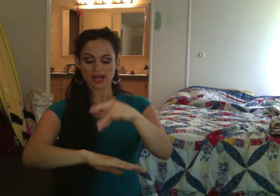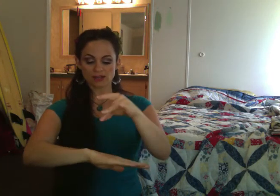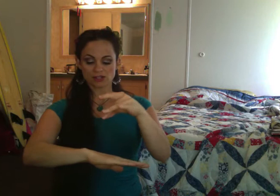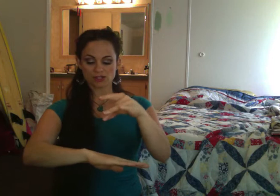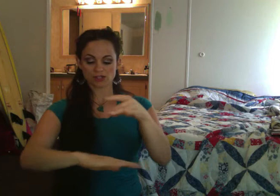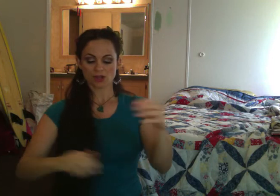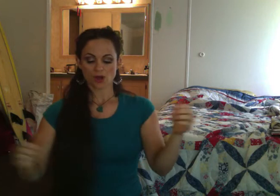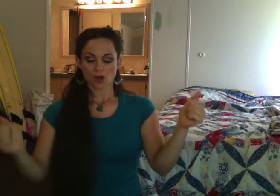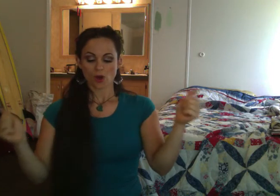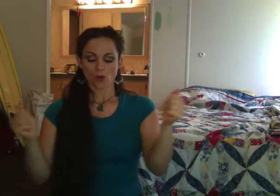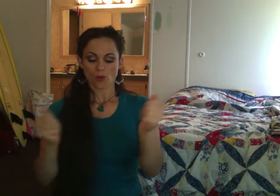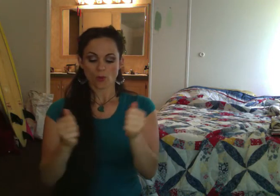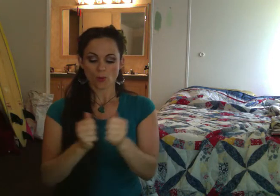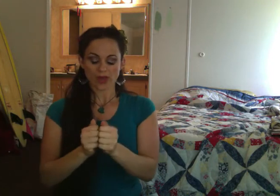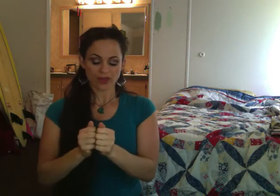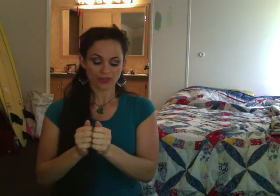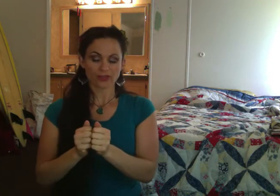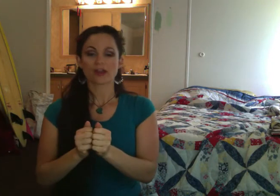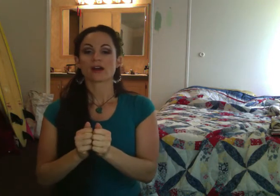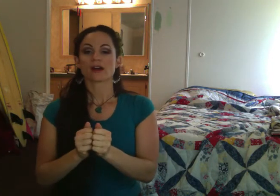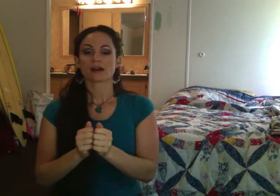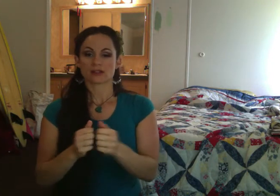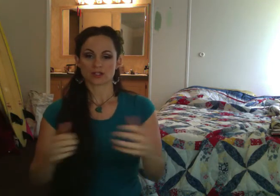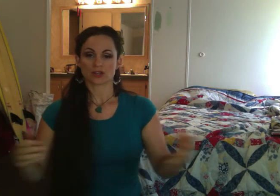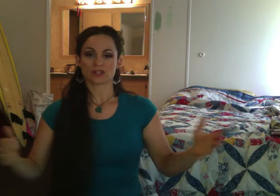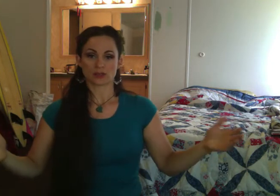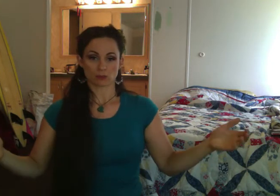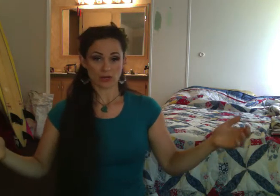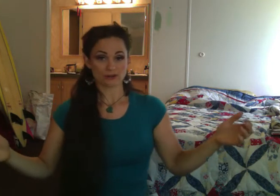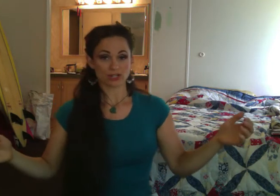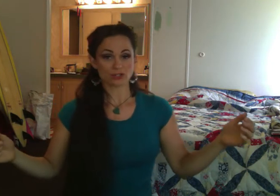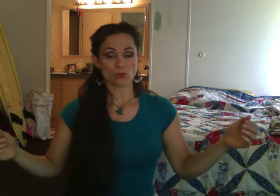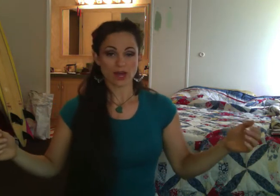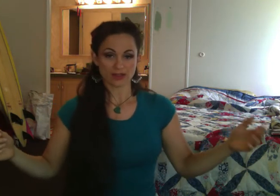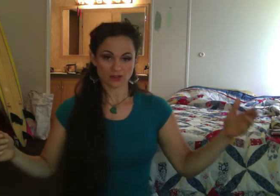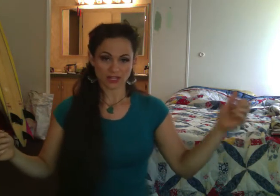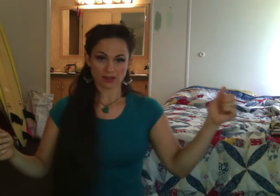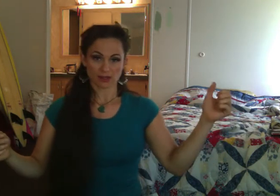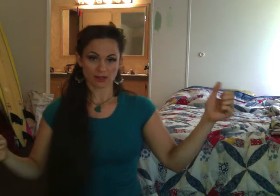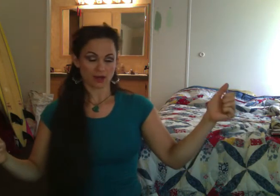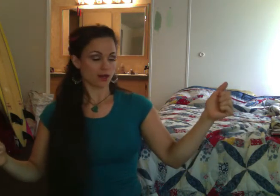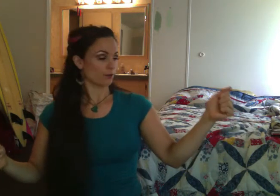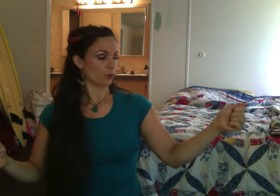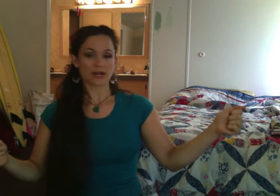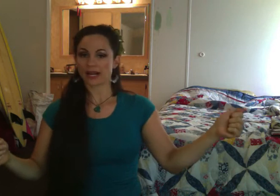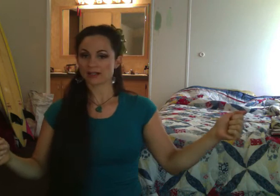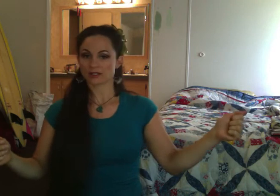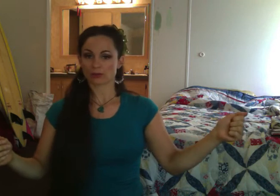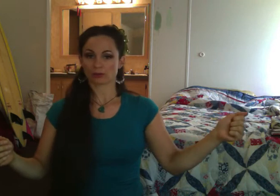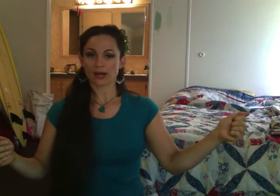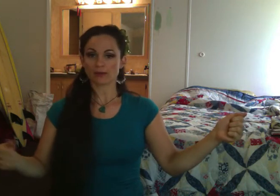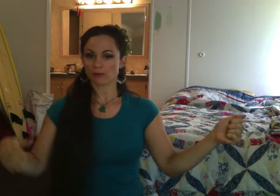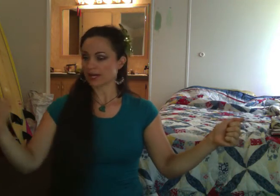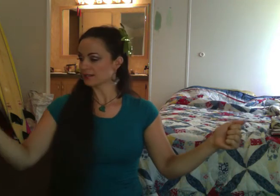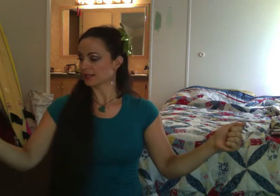flesh, with, so whenever you do with, you take one hand to the right, one hand to the left,